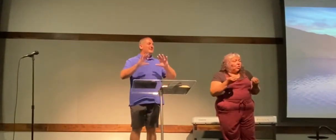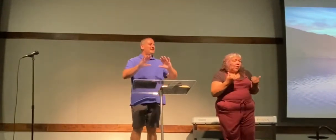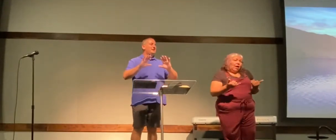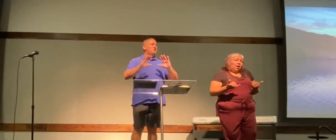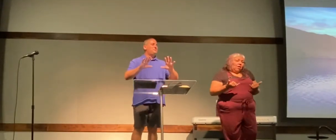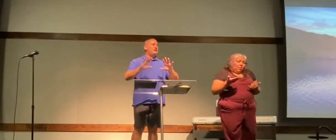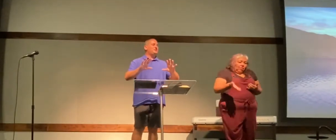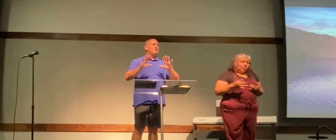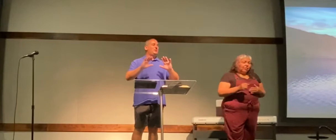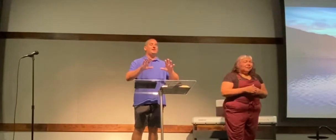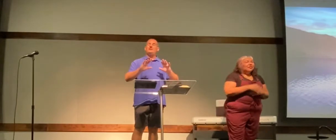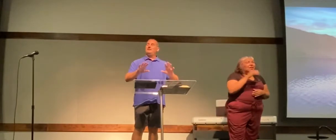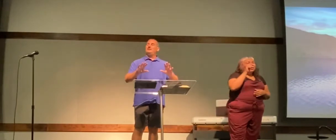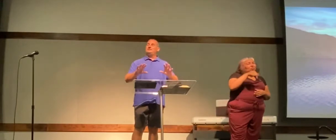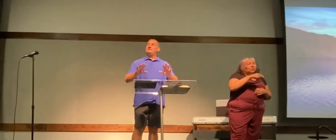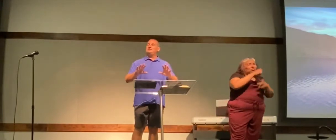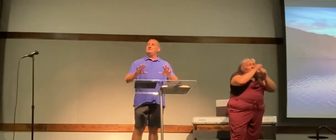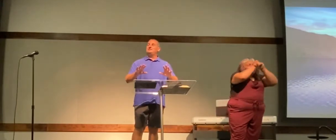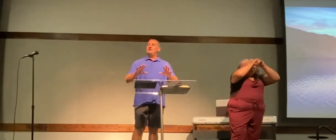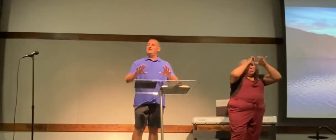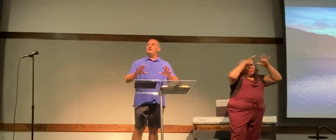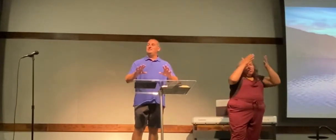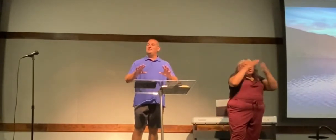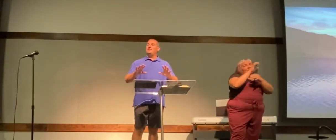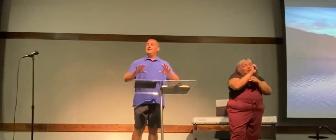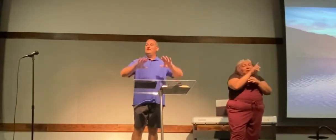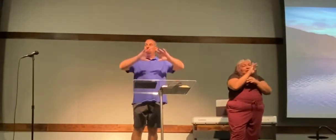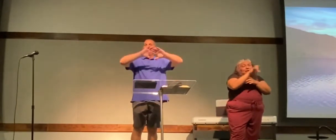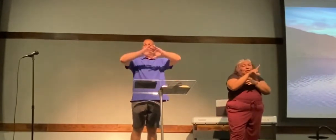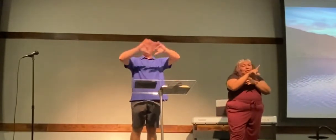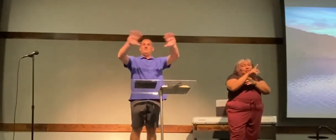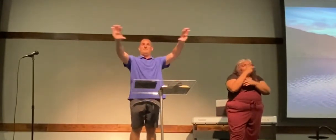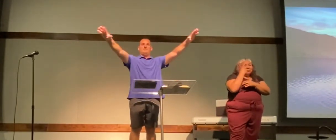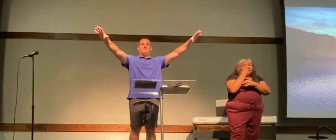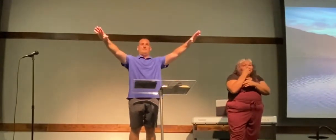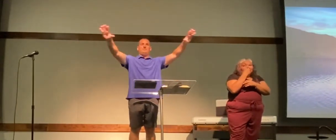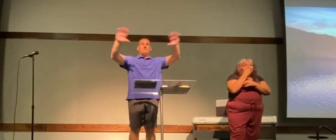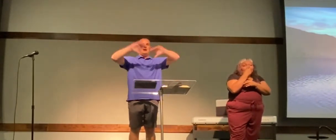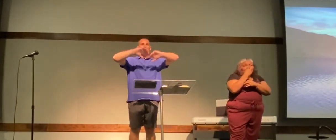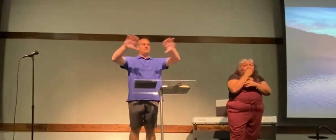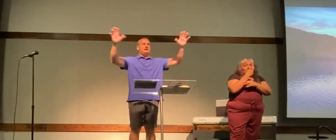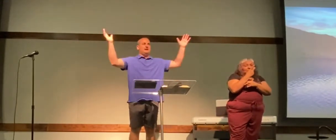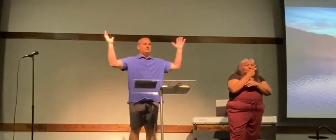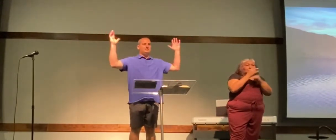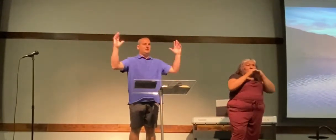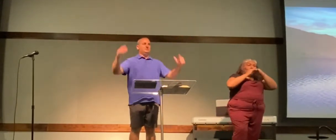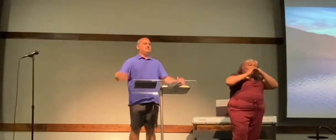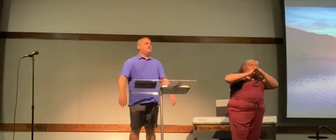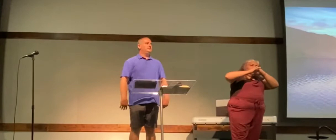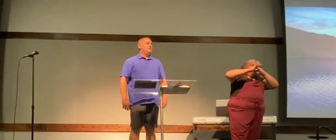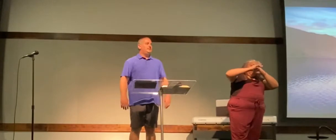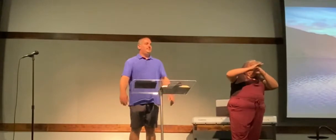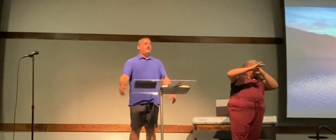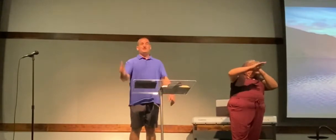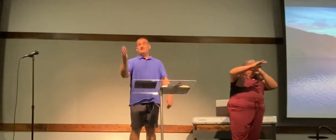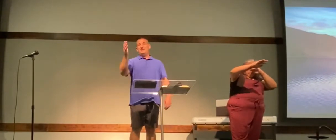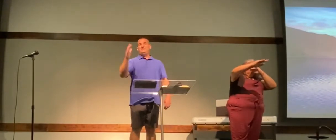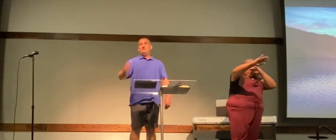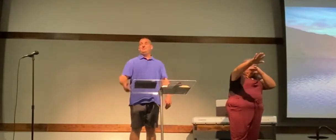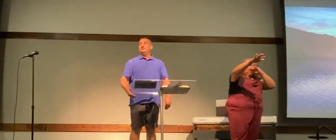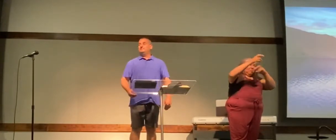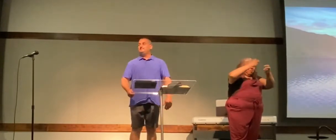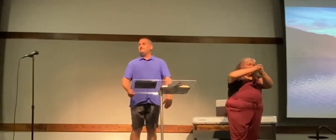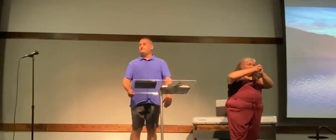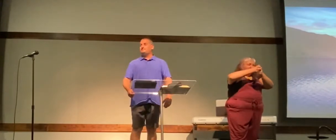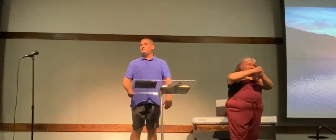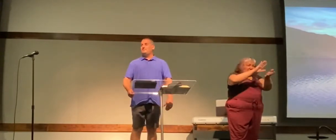is. Can you picture what Ezekiel's seen? Just miles and miles of bones. These are dead